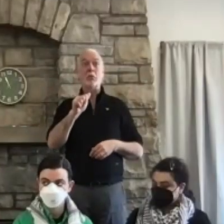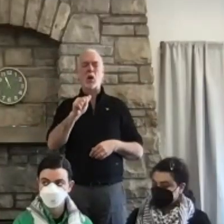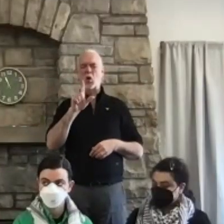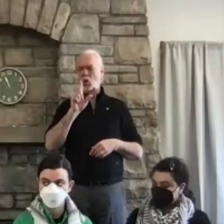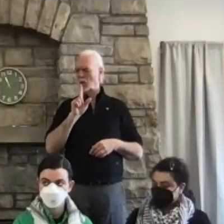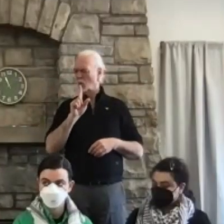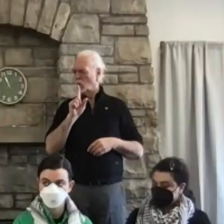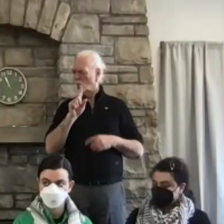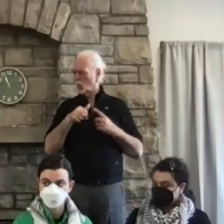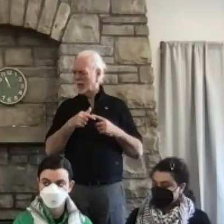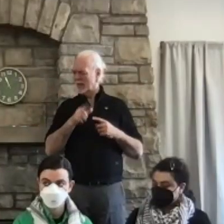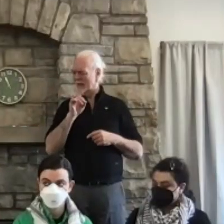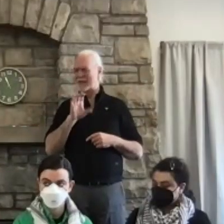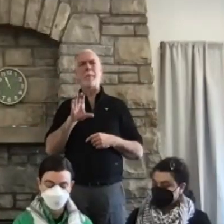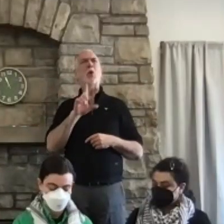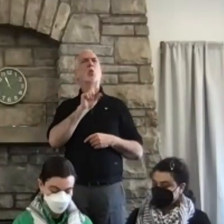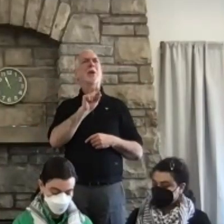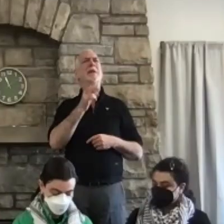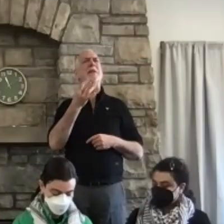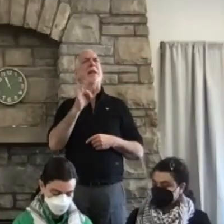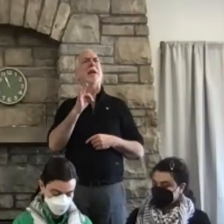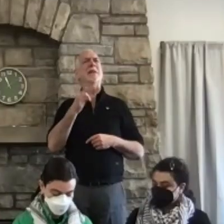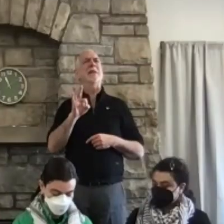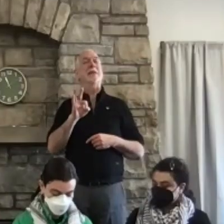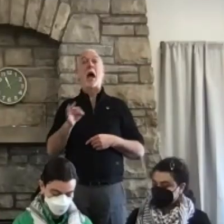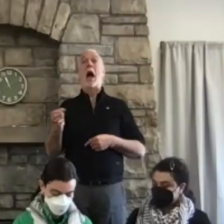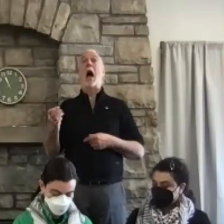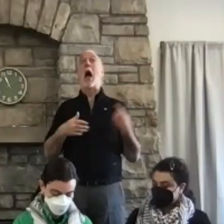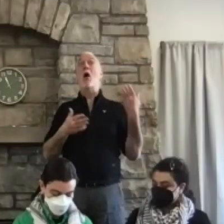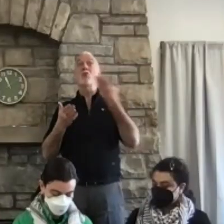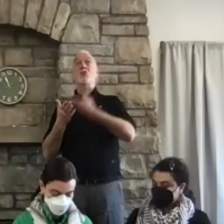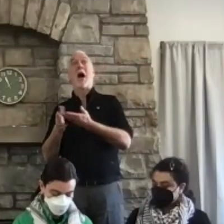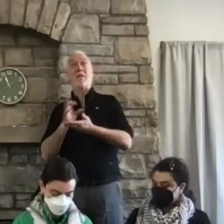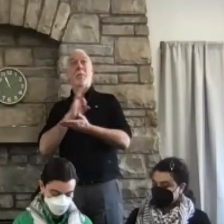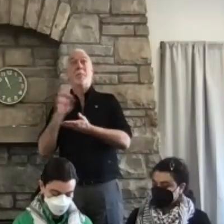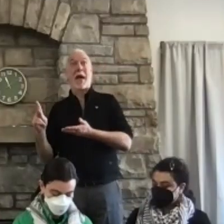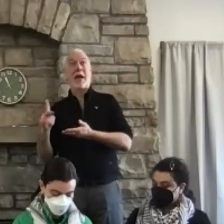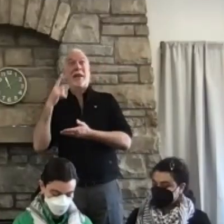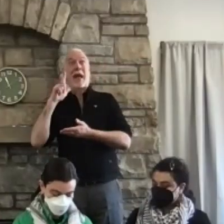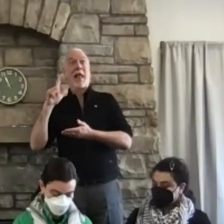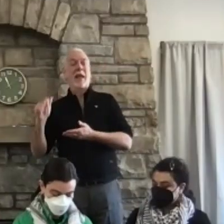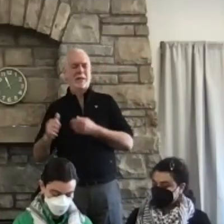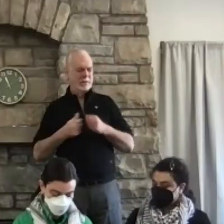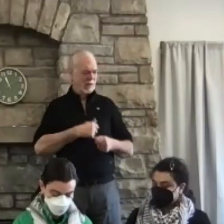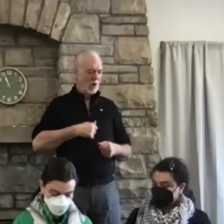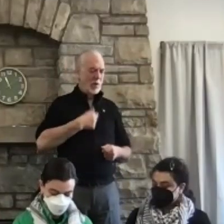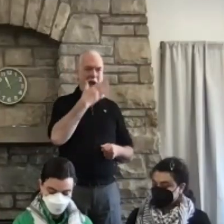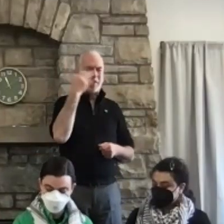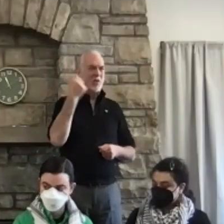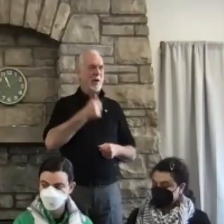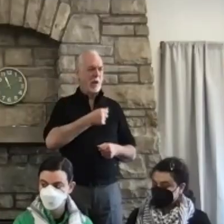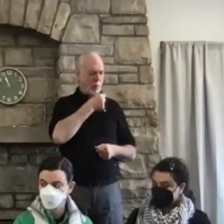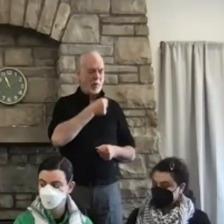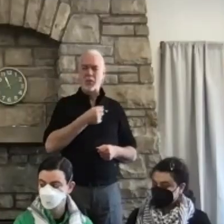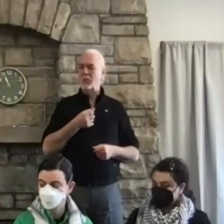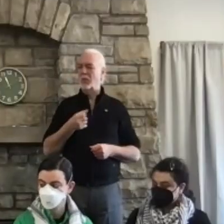And, I came back to LA. Excuse me, this microphone is kind of, do you want to actually? Sorry,